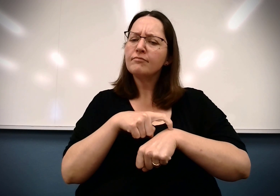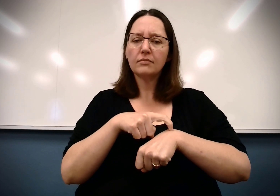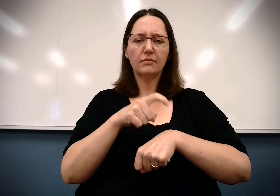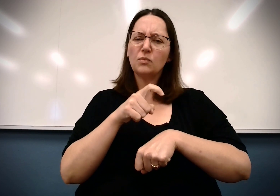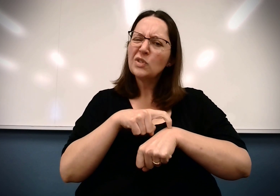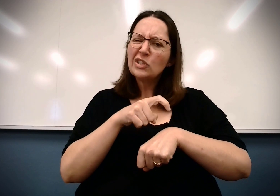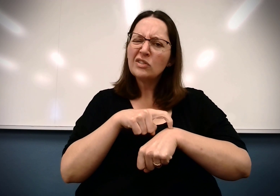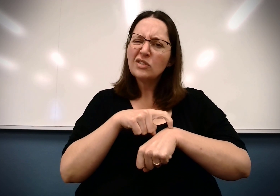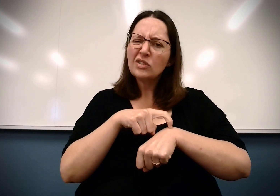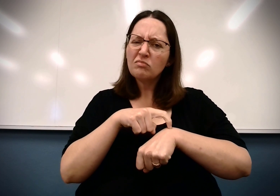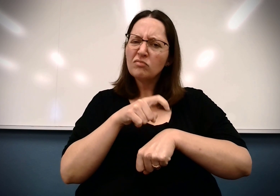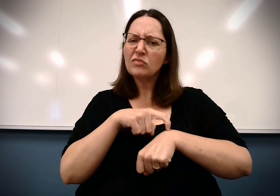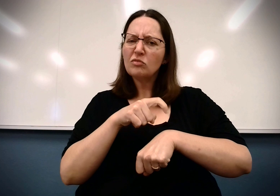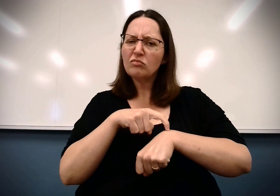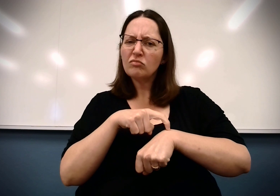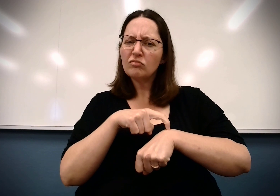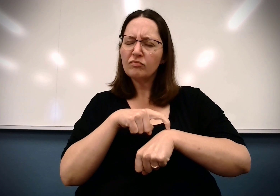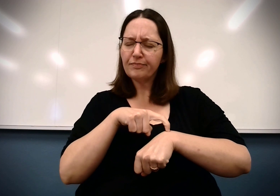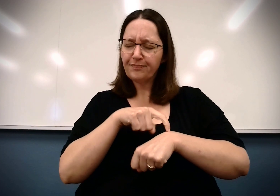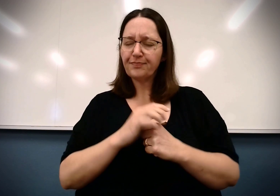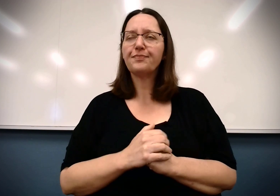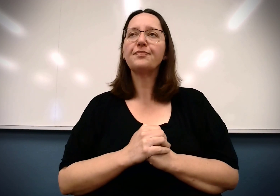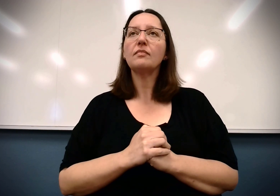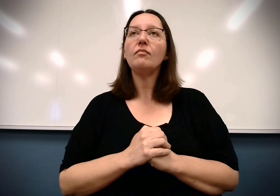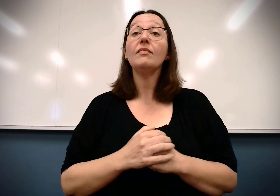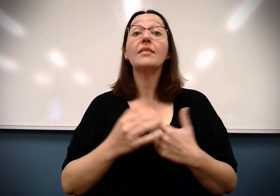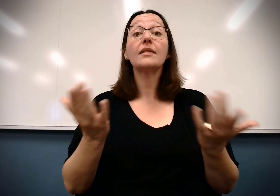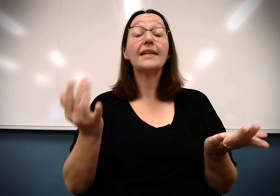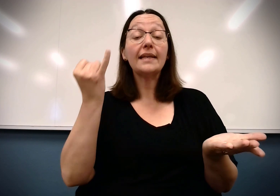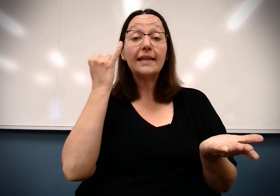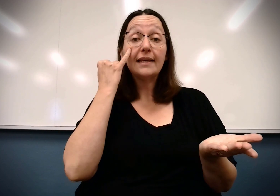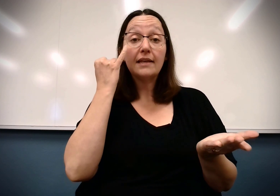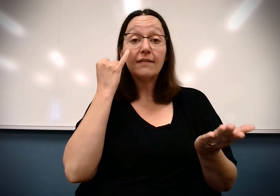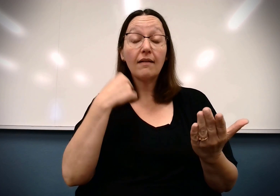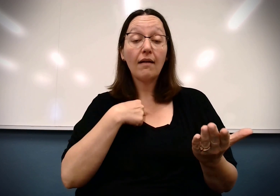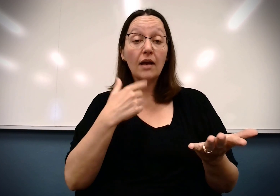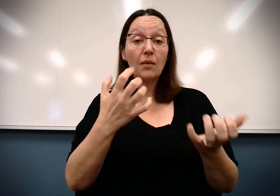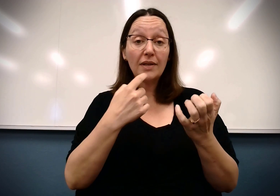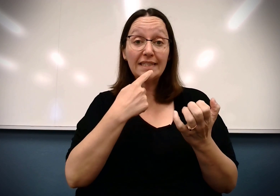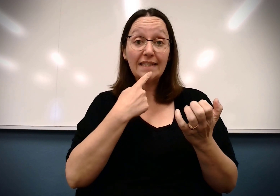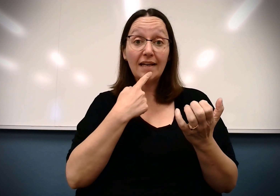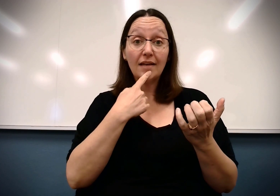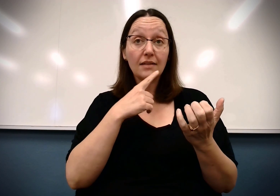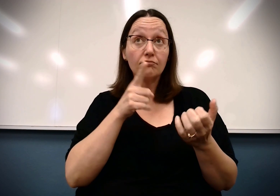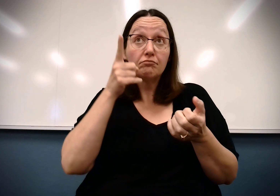have facial expression for information seeking questions as furrowed eyebrows and a tilted head forward while tapping